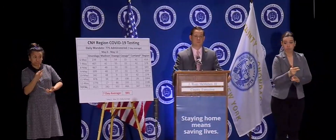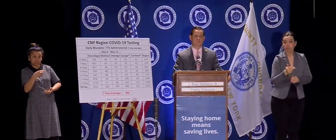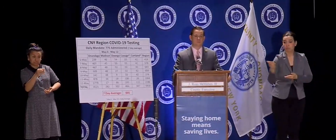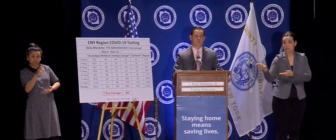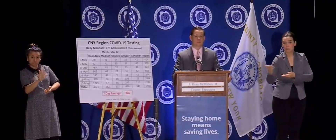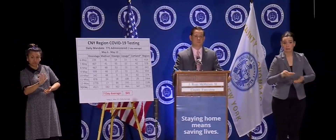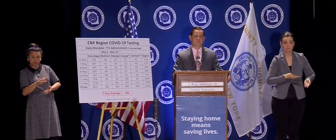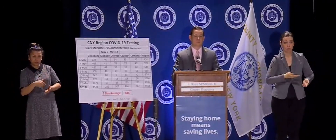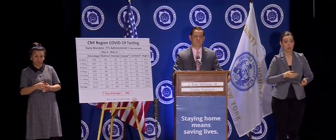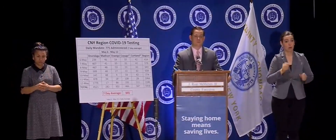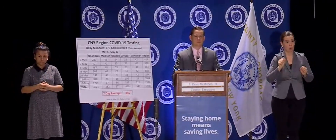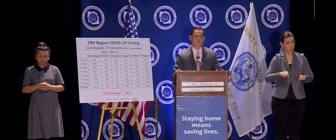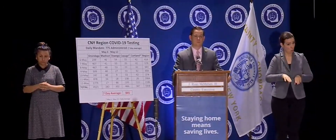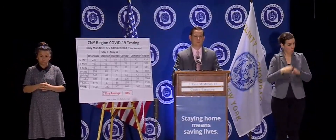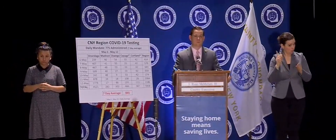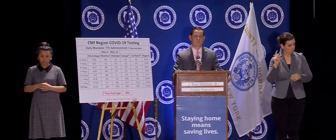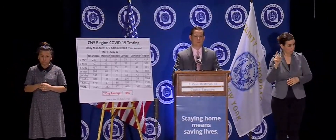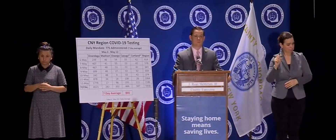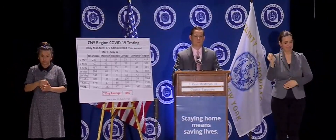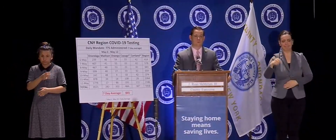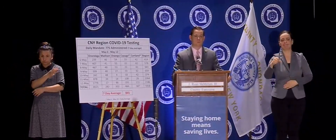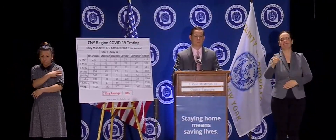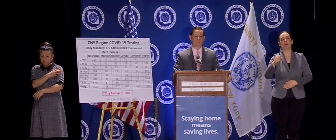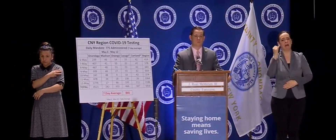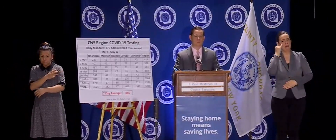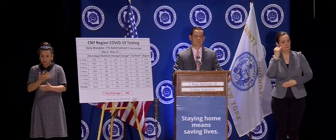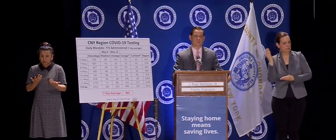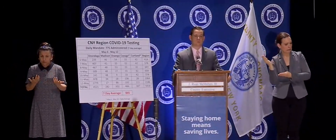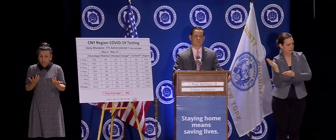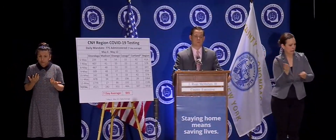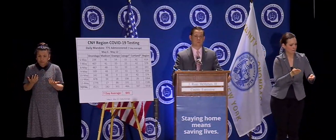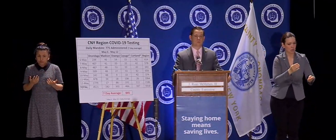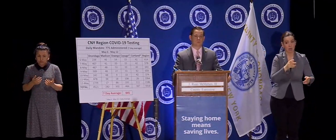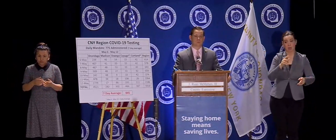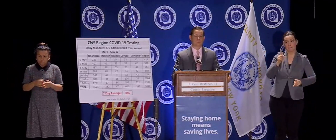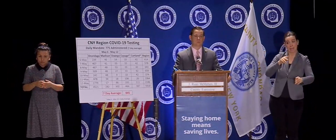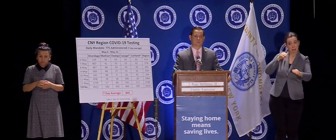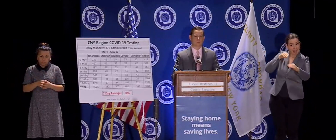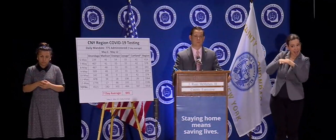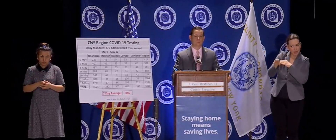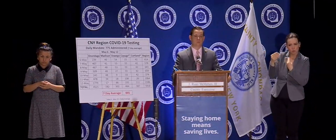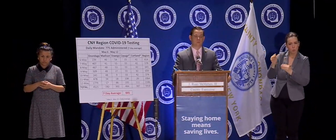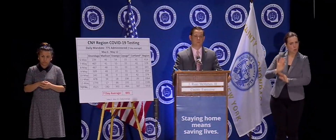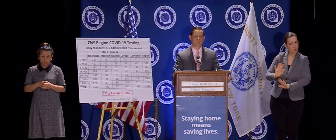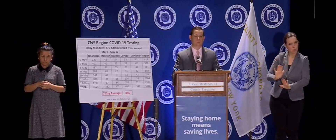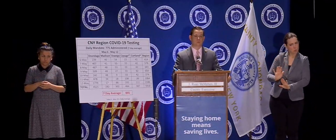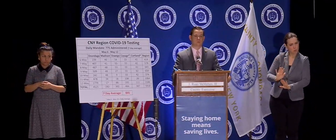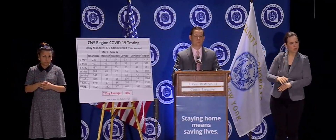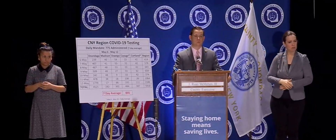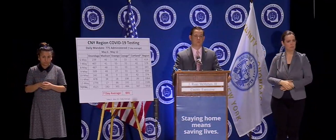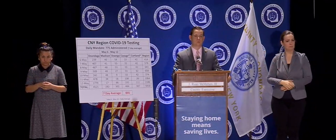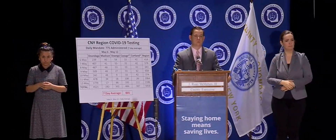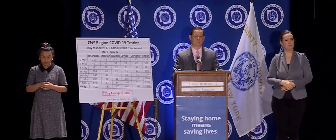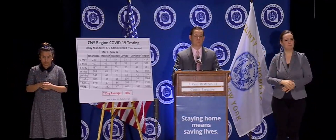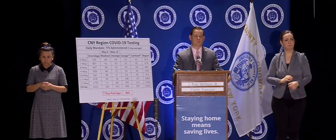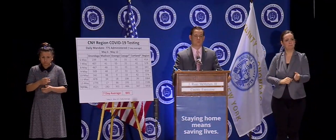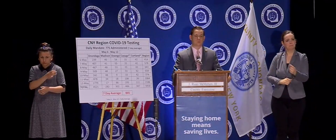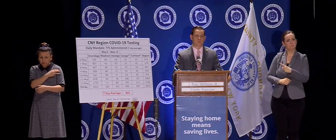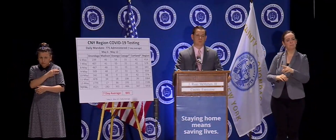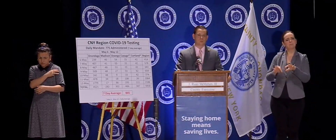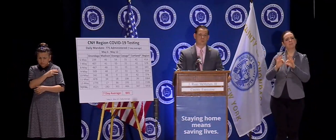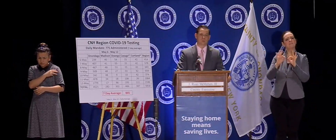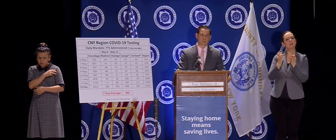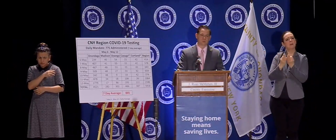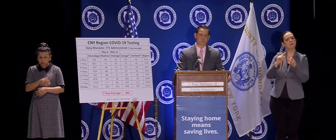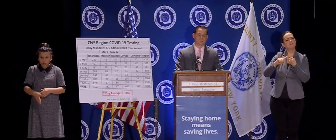think people are probably wondering when they could, in small groups and safely, start to visit family and friends again. Do you think that will be something that will come